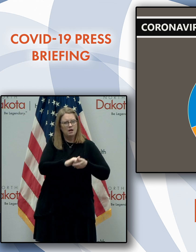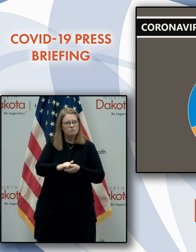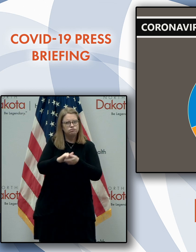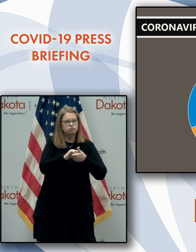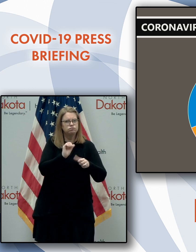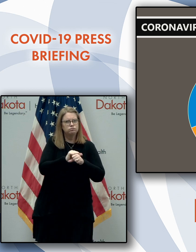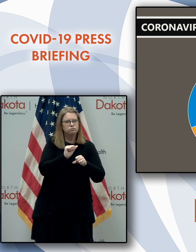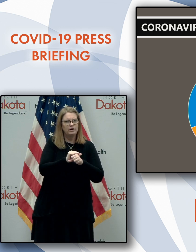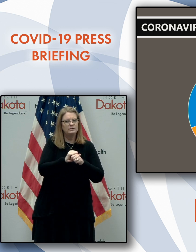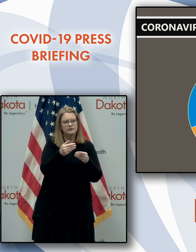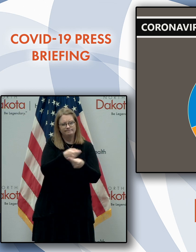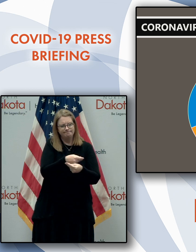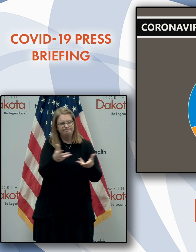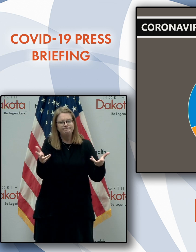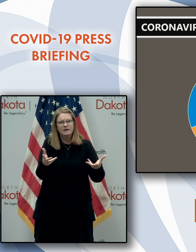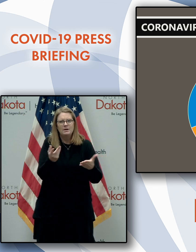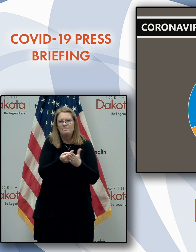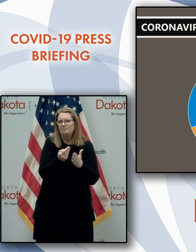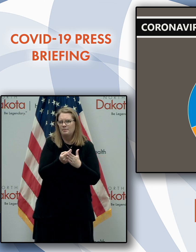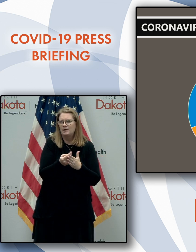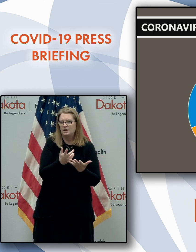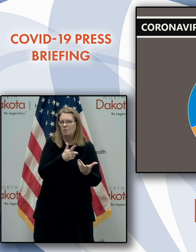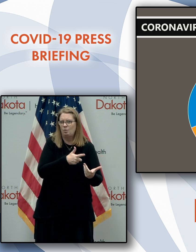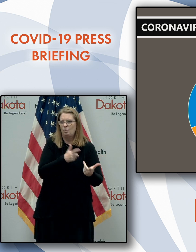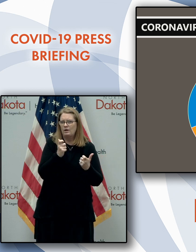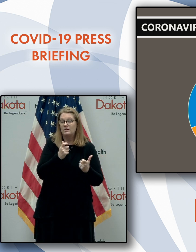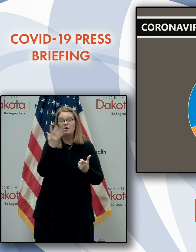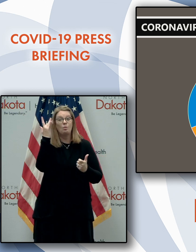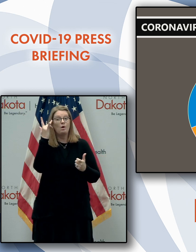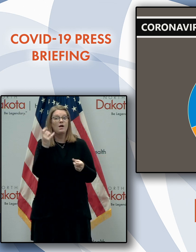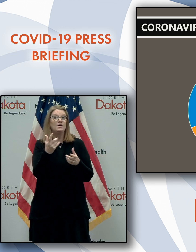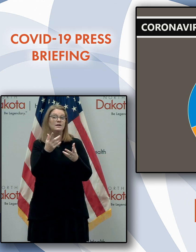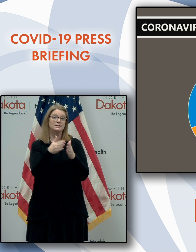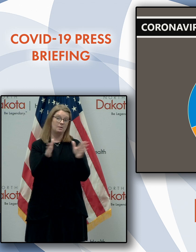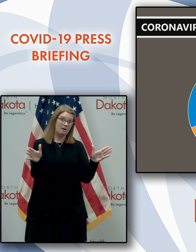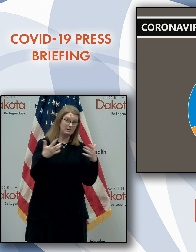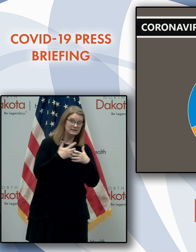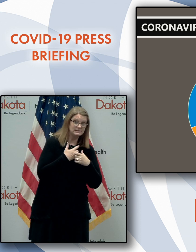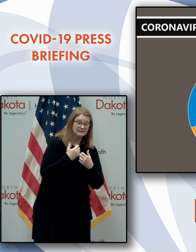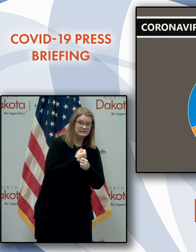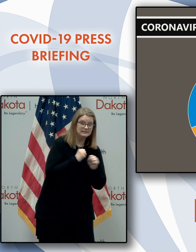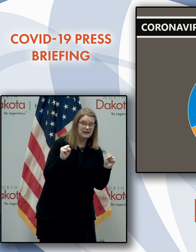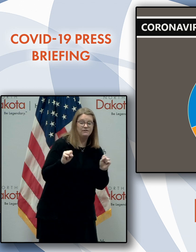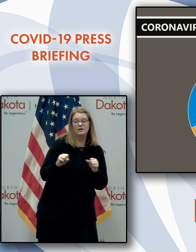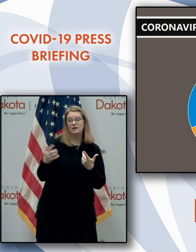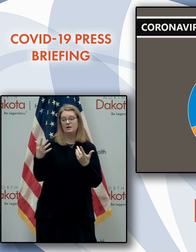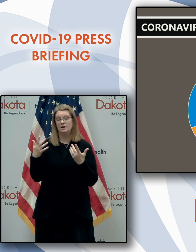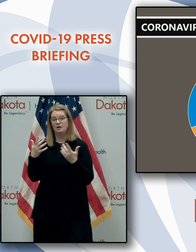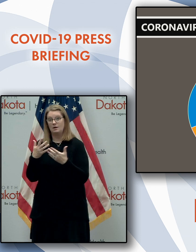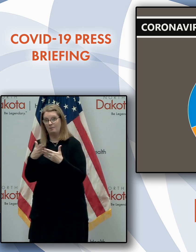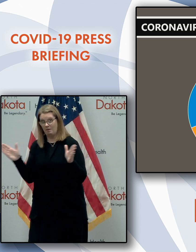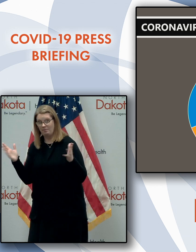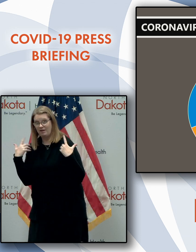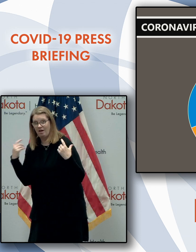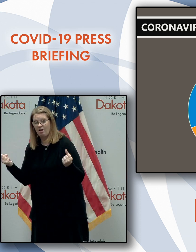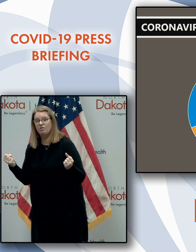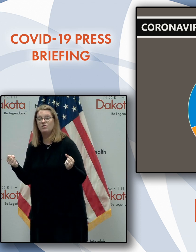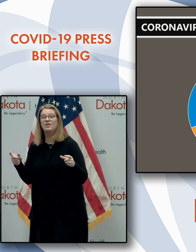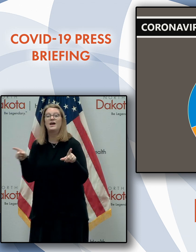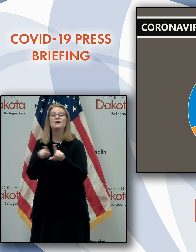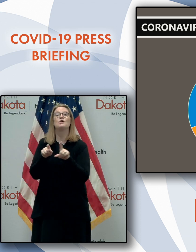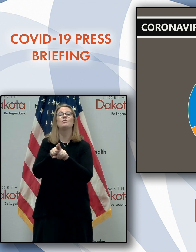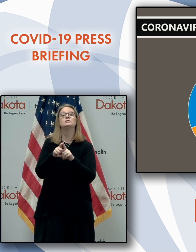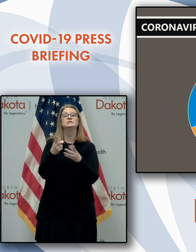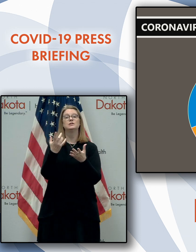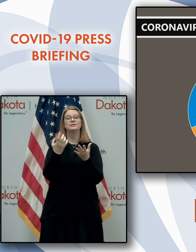dollars quickly to help ensure public safety and public health, but also to ensure the economic support for